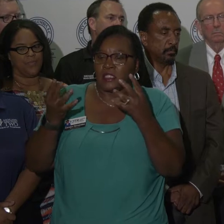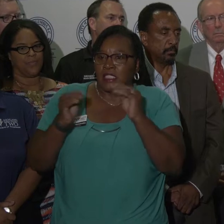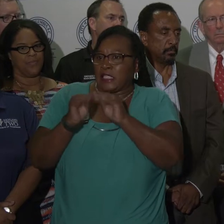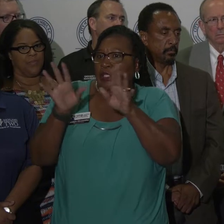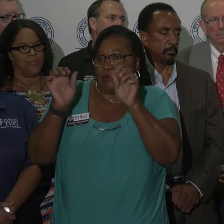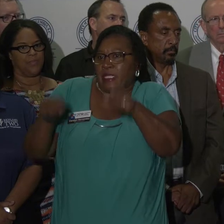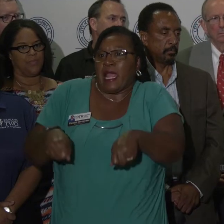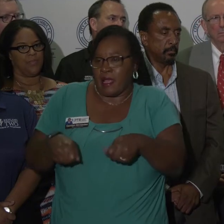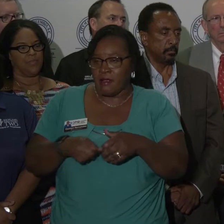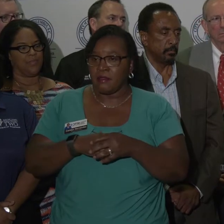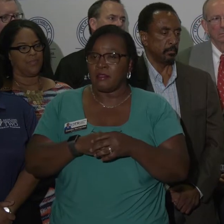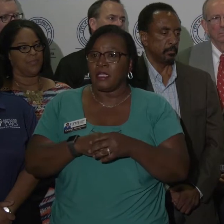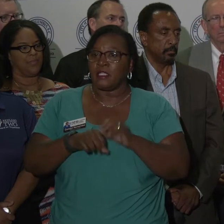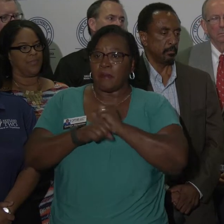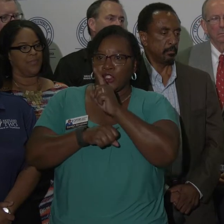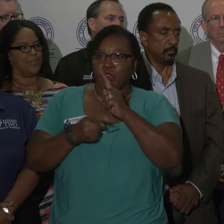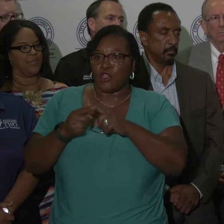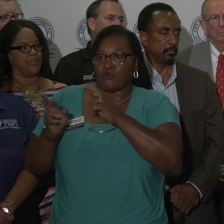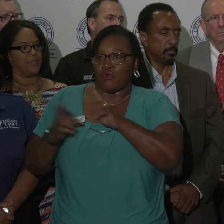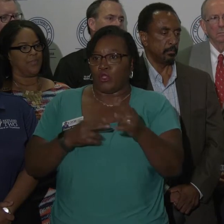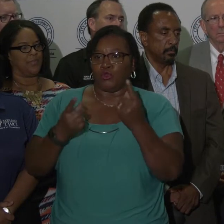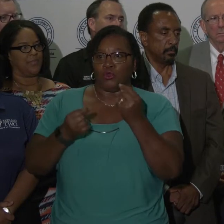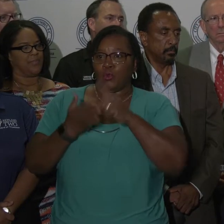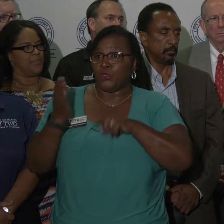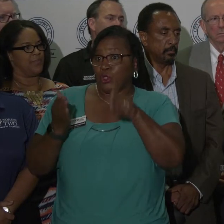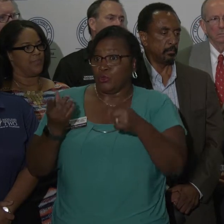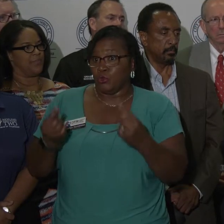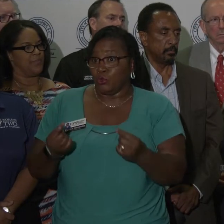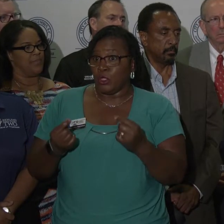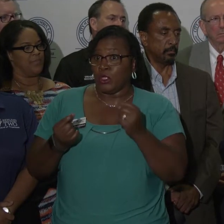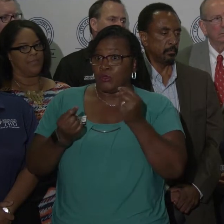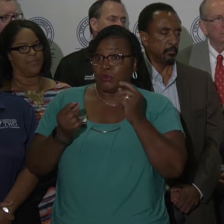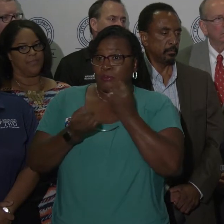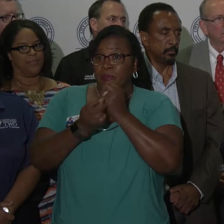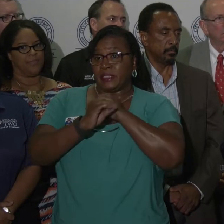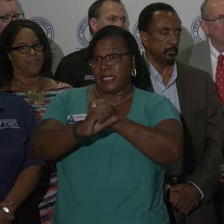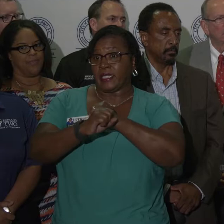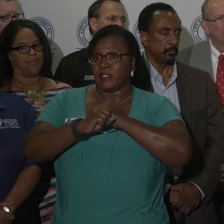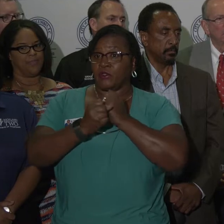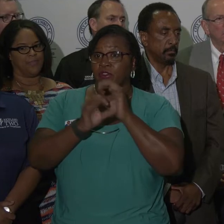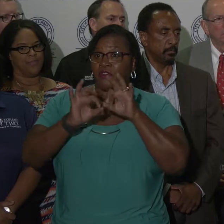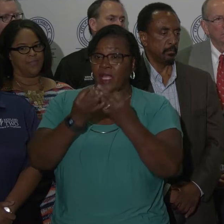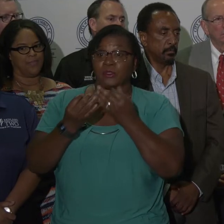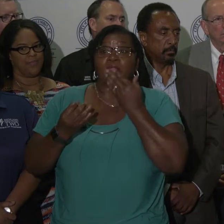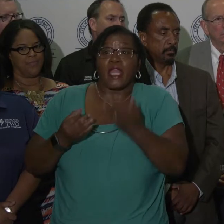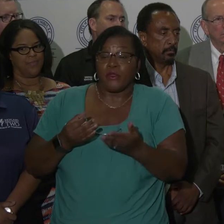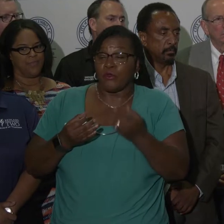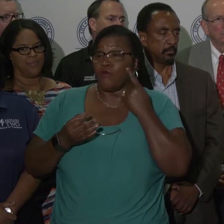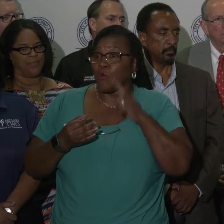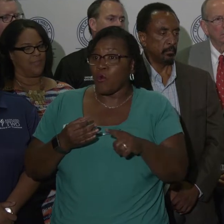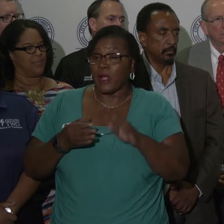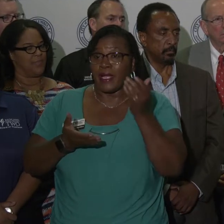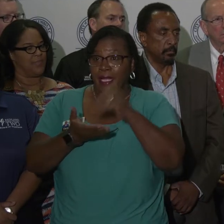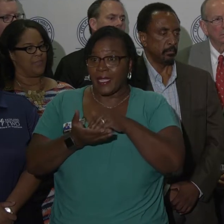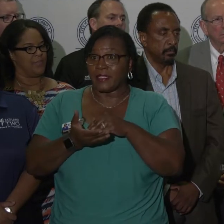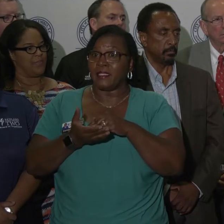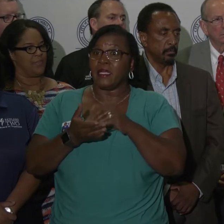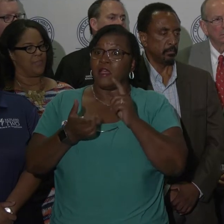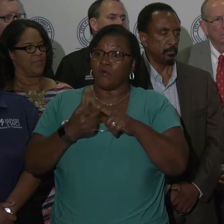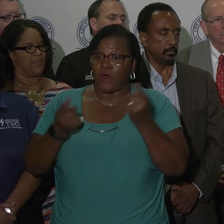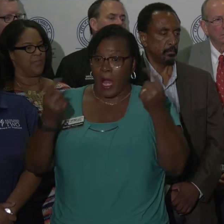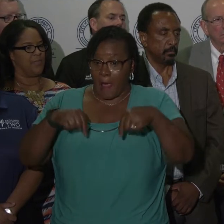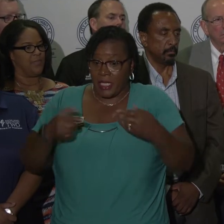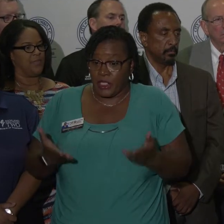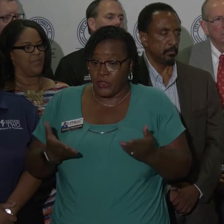transparent a way as we possibly can to make sure you're prepared to do the things that you need to do to protect you and your families. So thank you for everyone for being